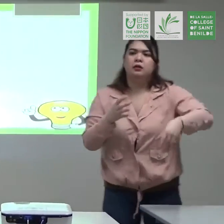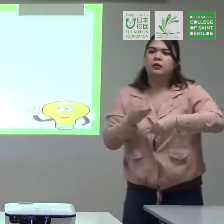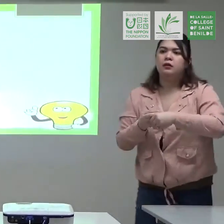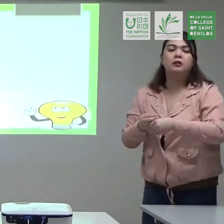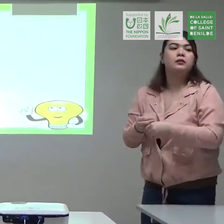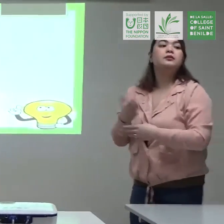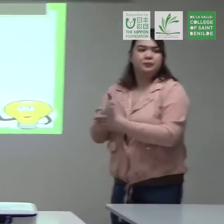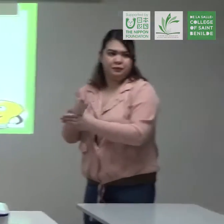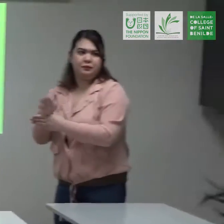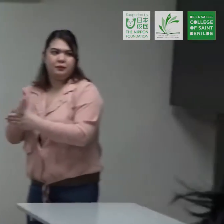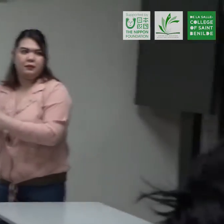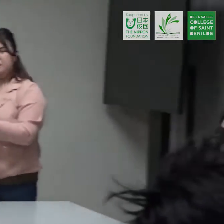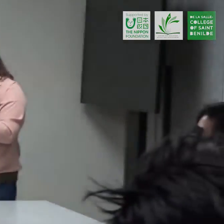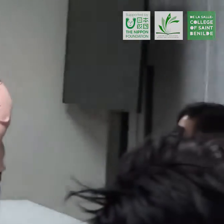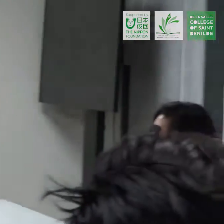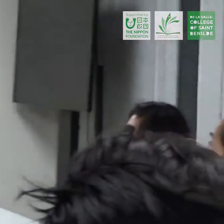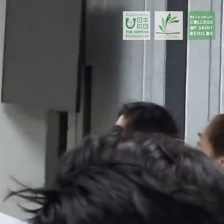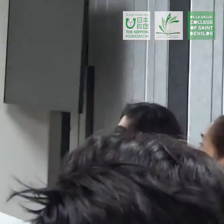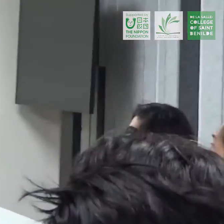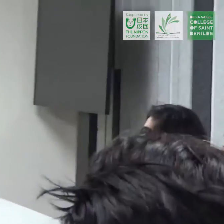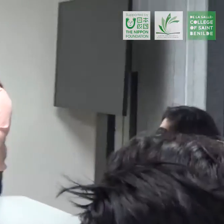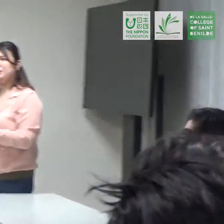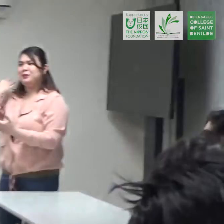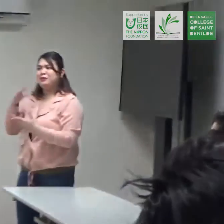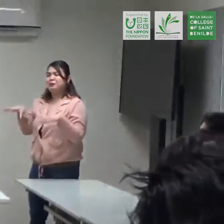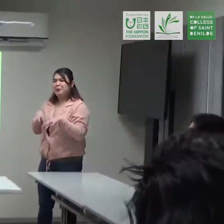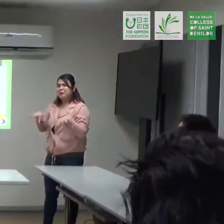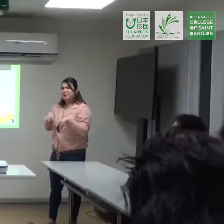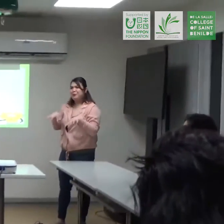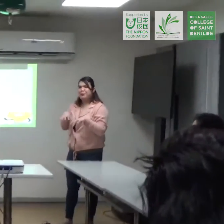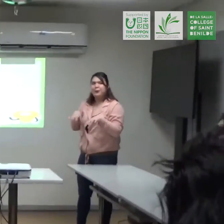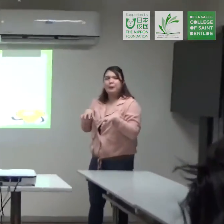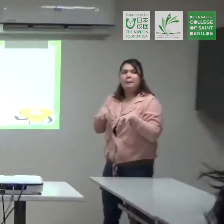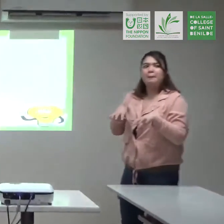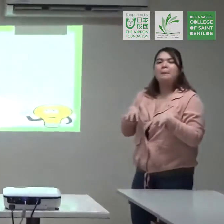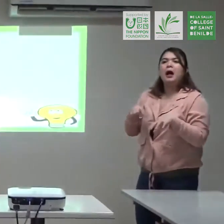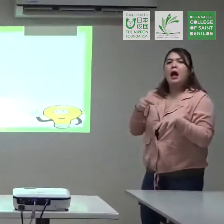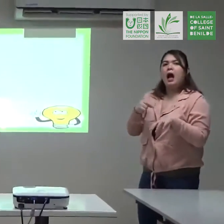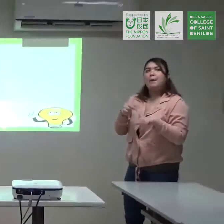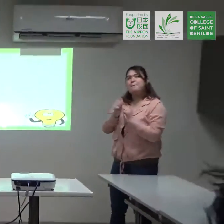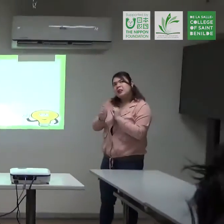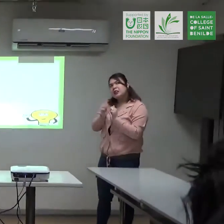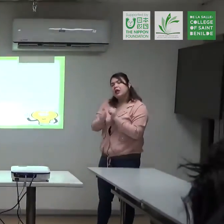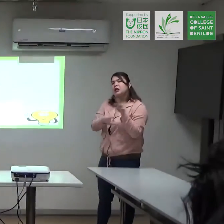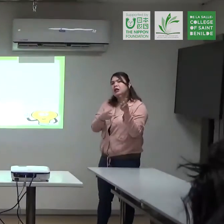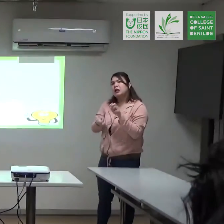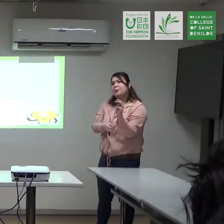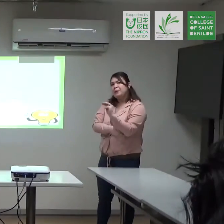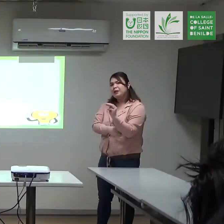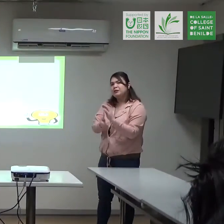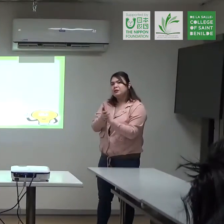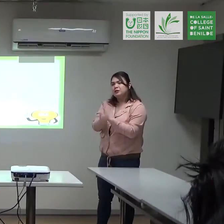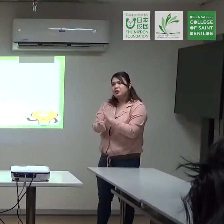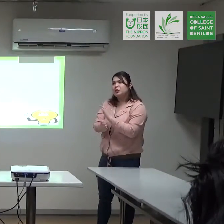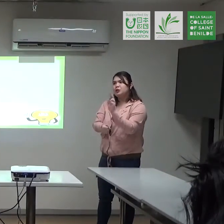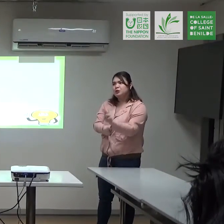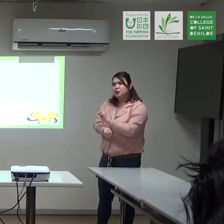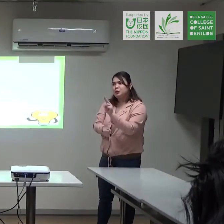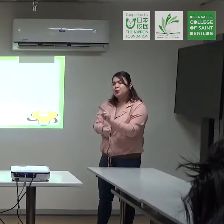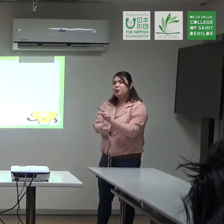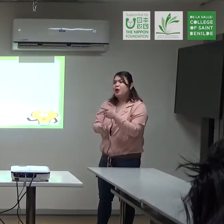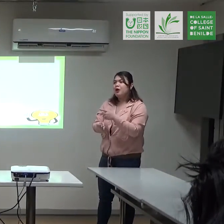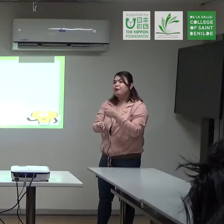kasi in the study that I did, what metacognitive strategies are being used by the